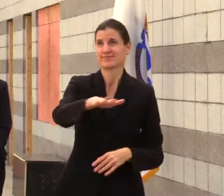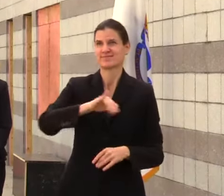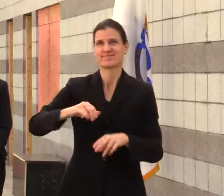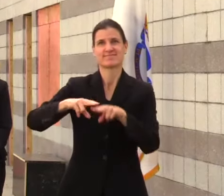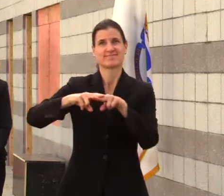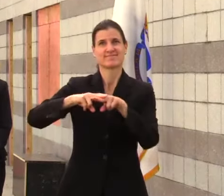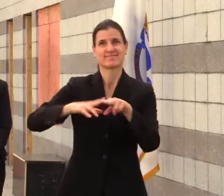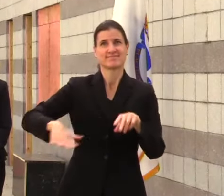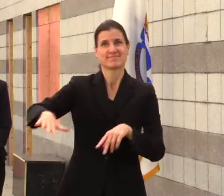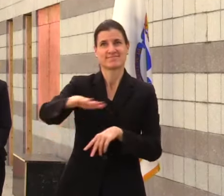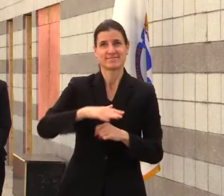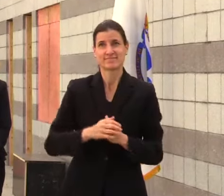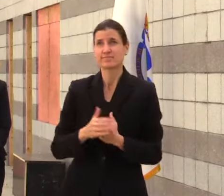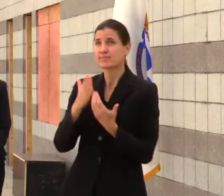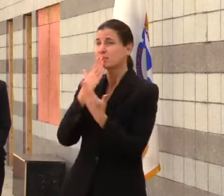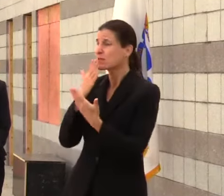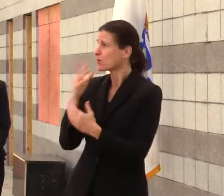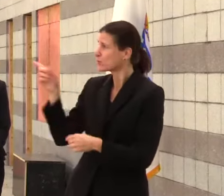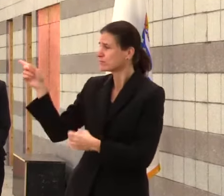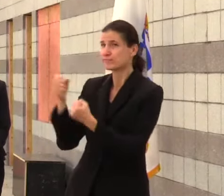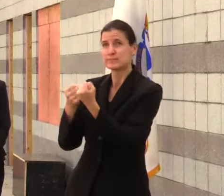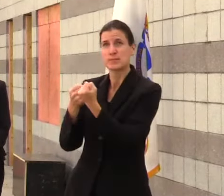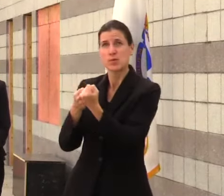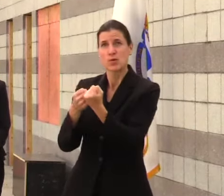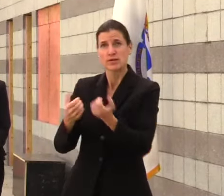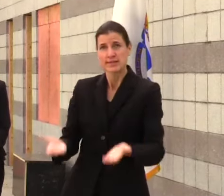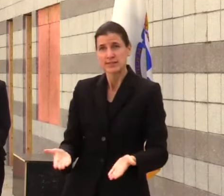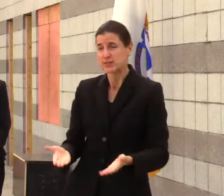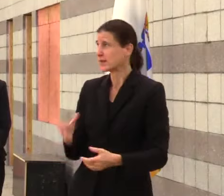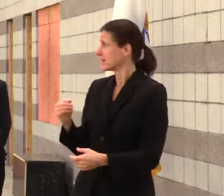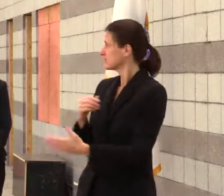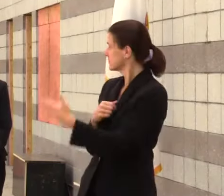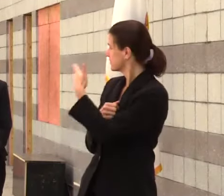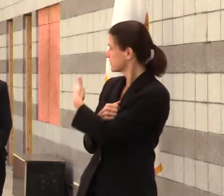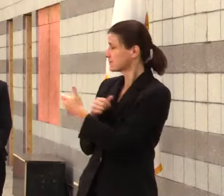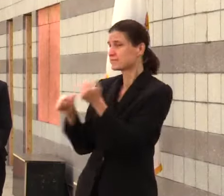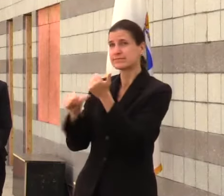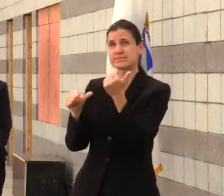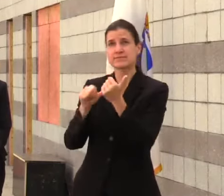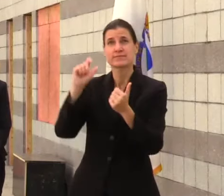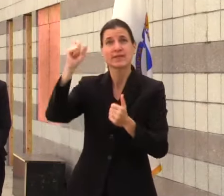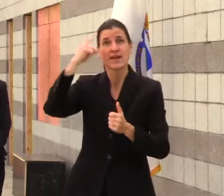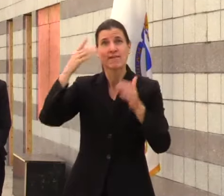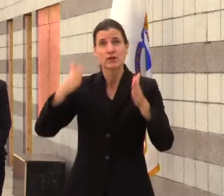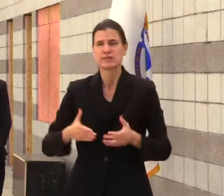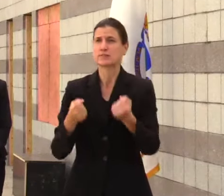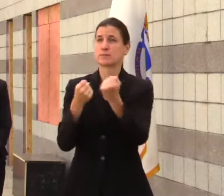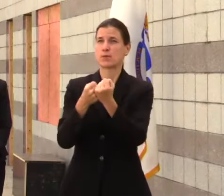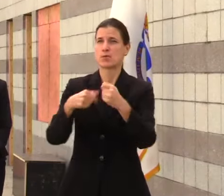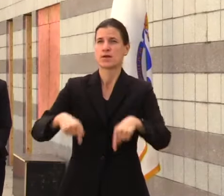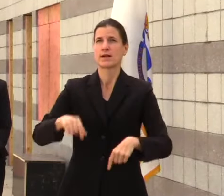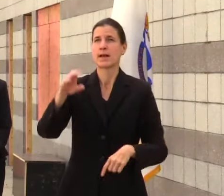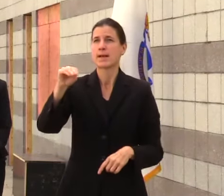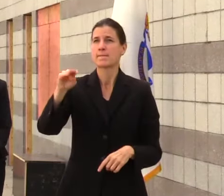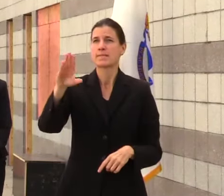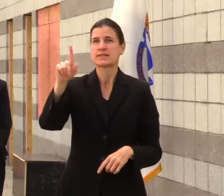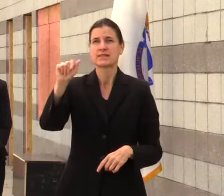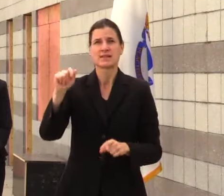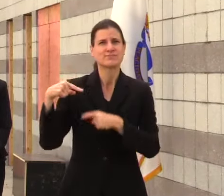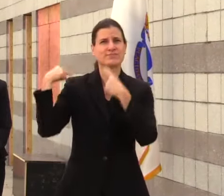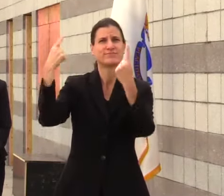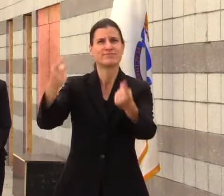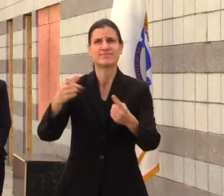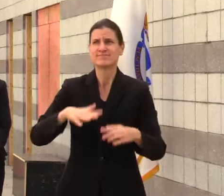Baker for his support of the MBTA. I'd like to thank Lieutenant Governor Polito as well for that support. I want to